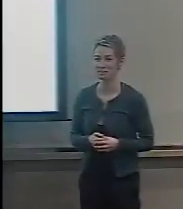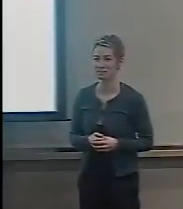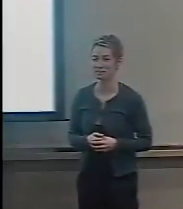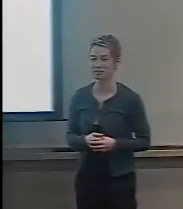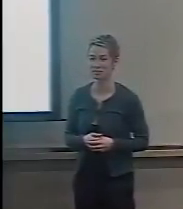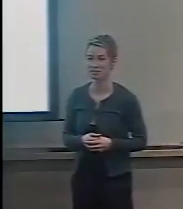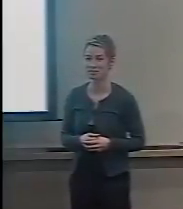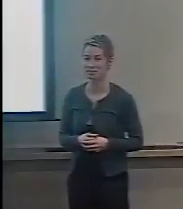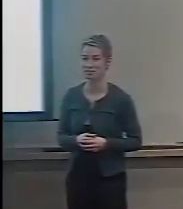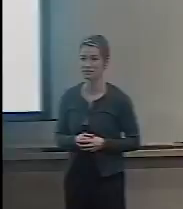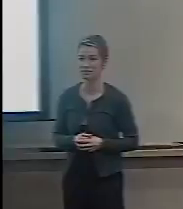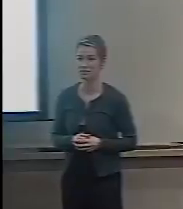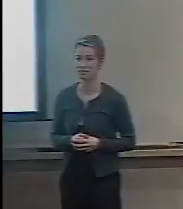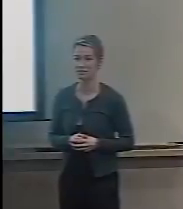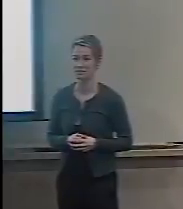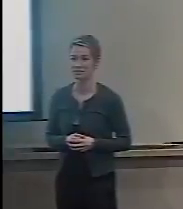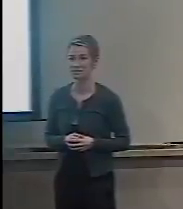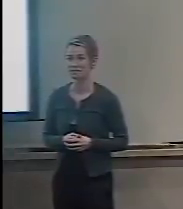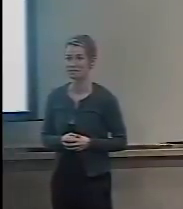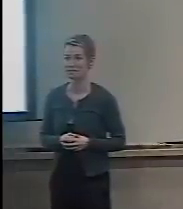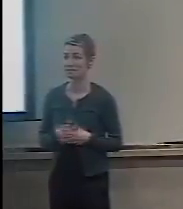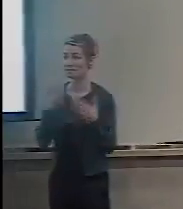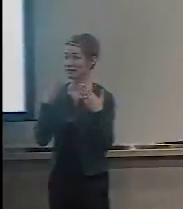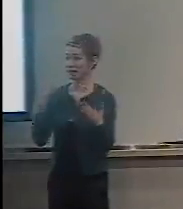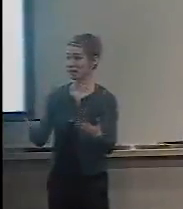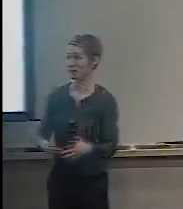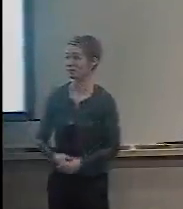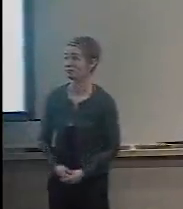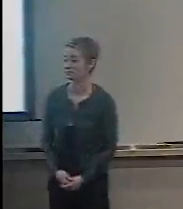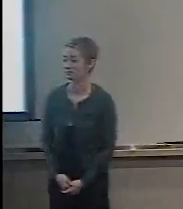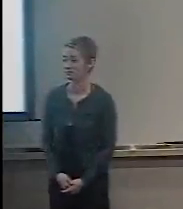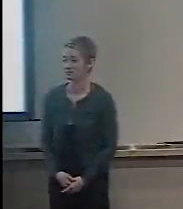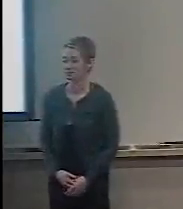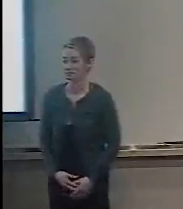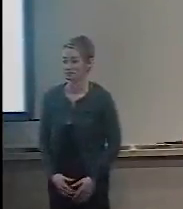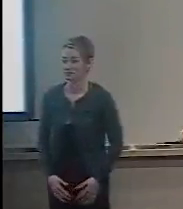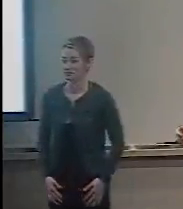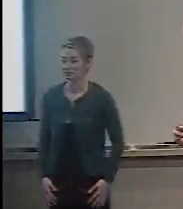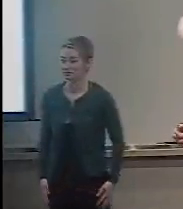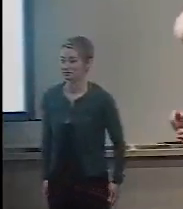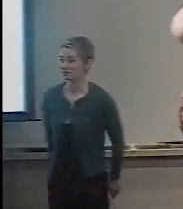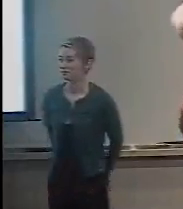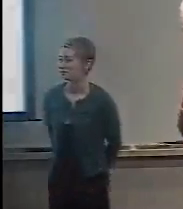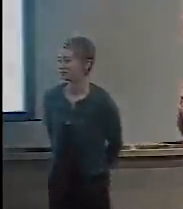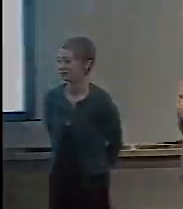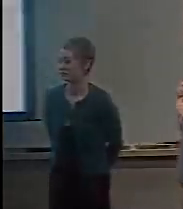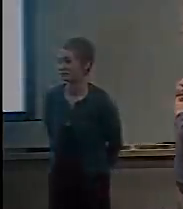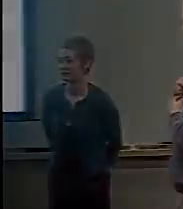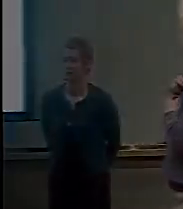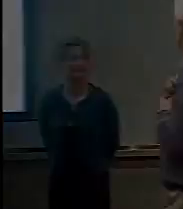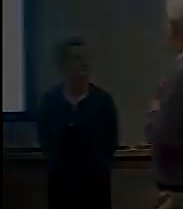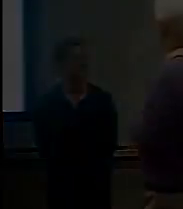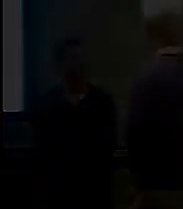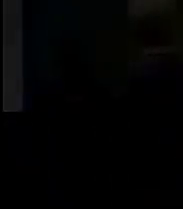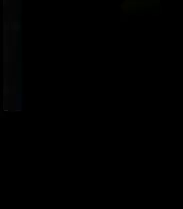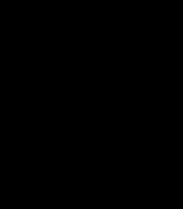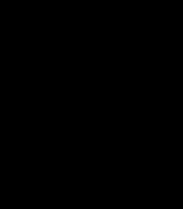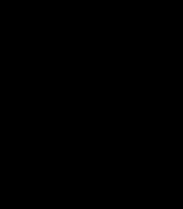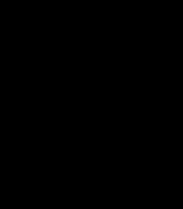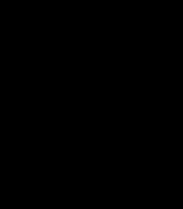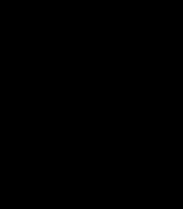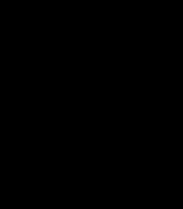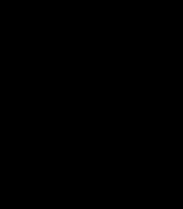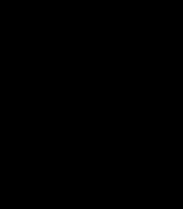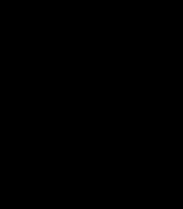Okay. Well, thank you. Thank you.